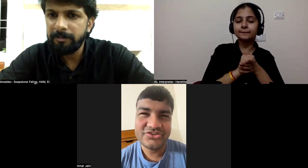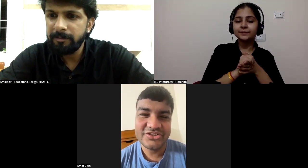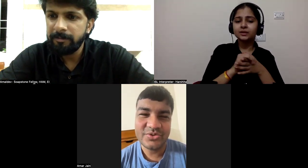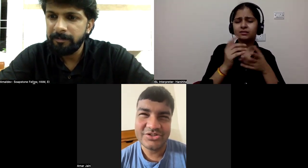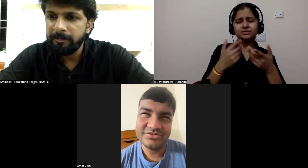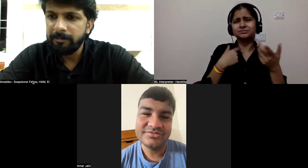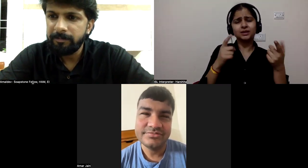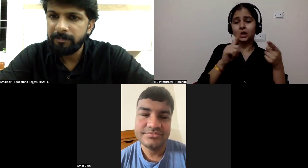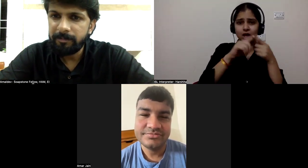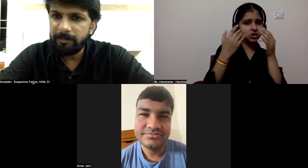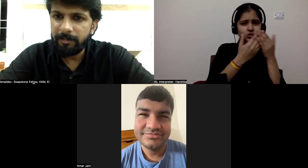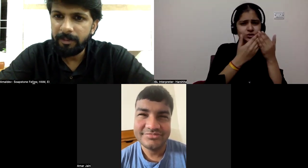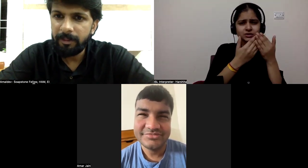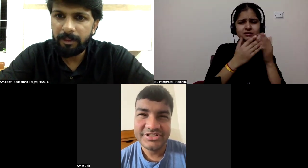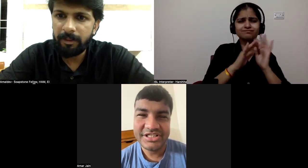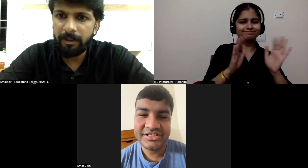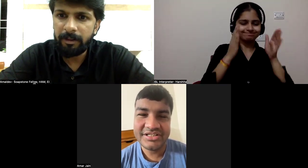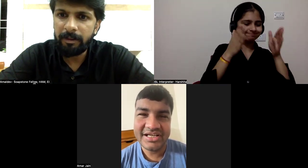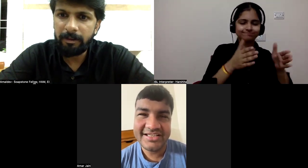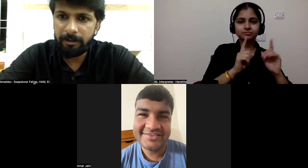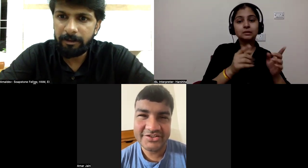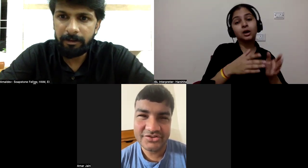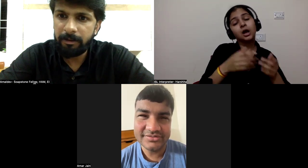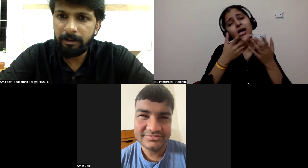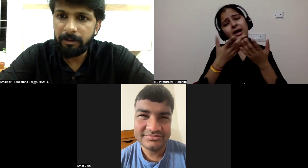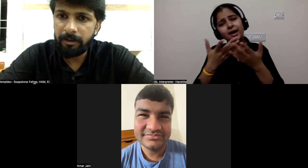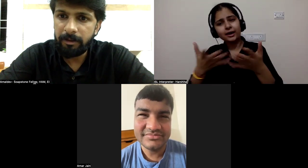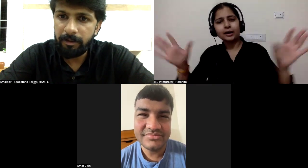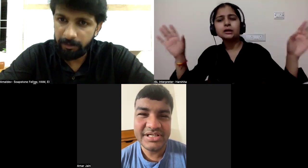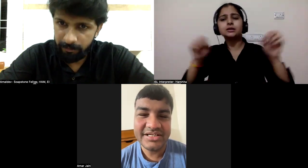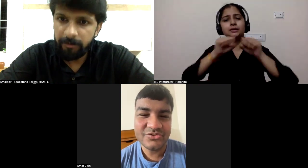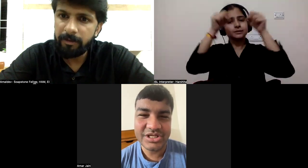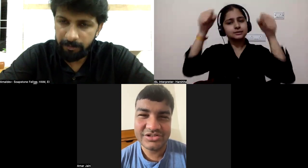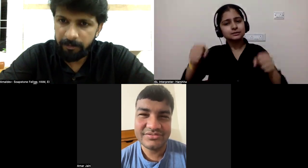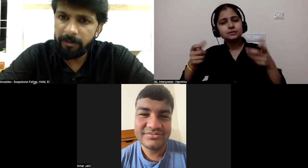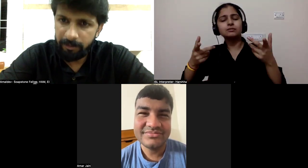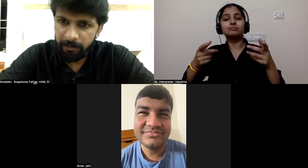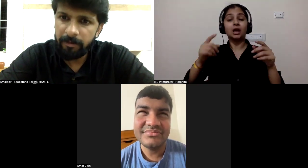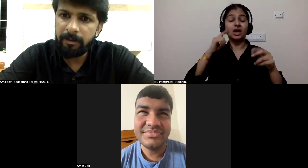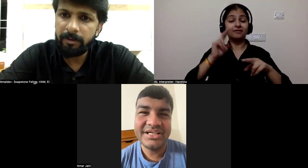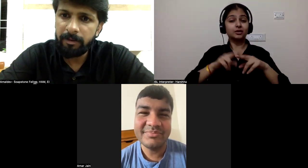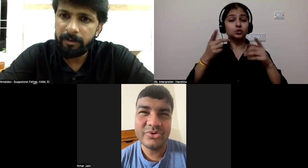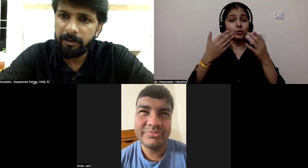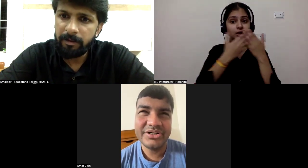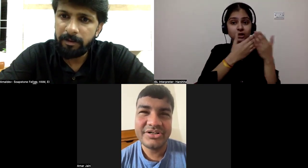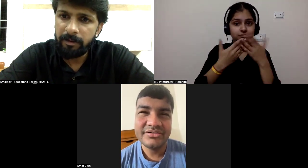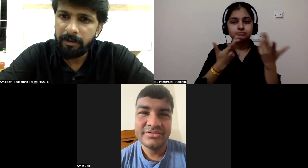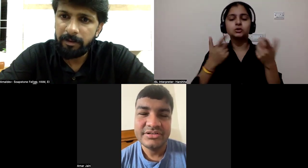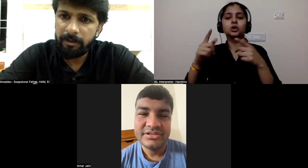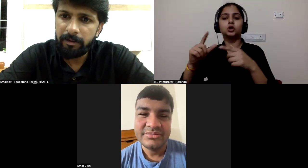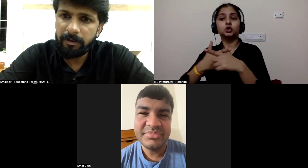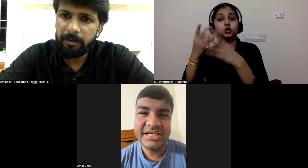not just education, in any sector, be it education, be it